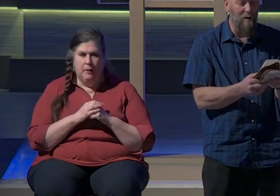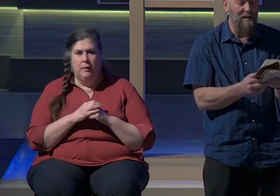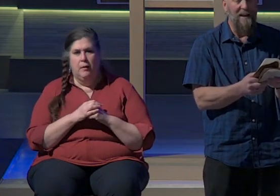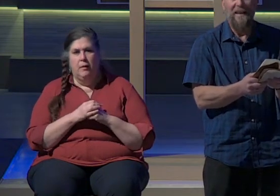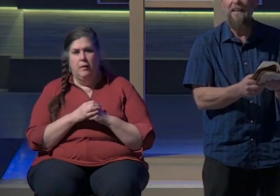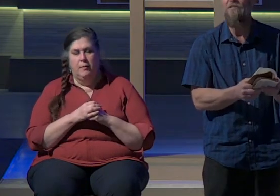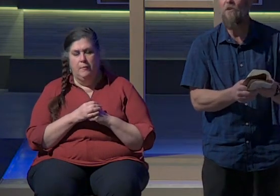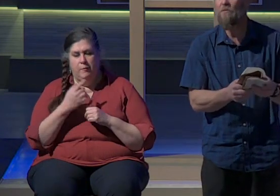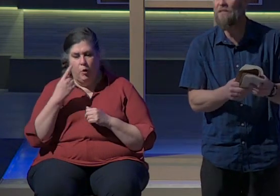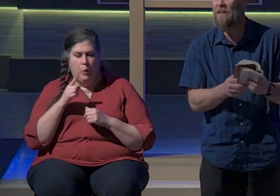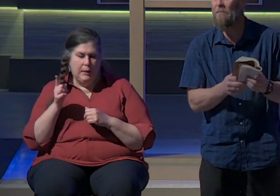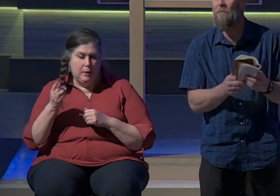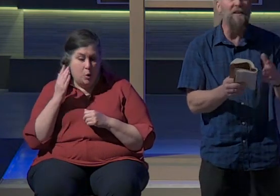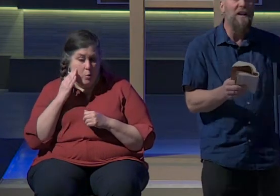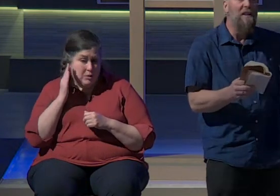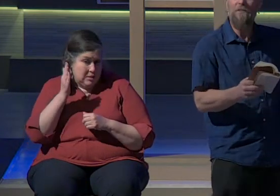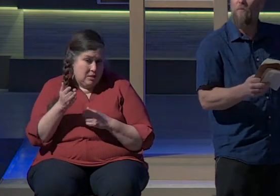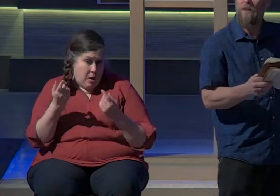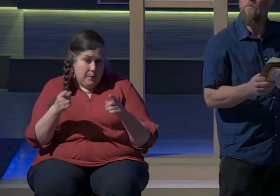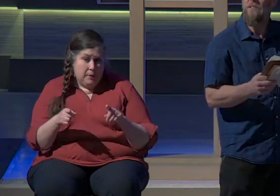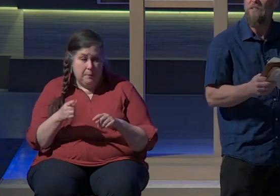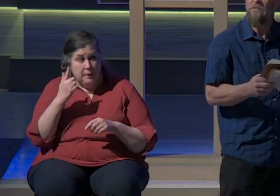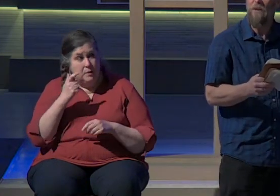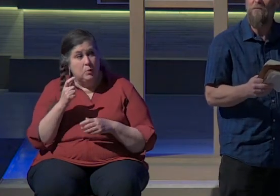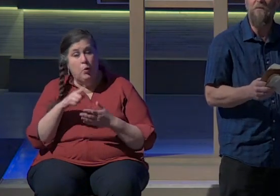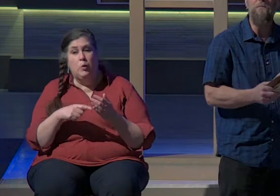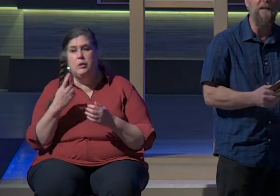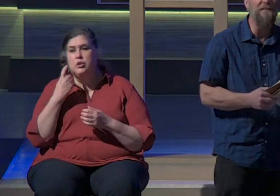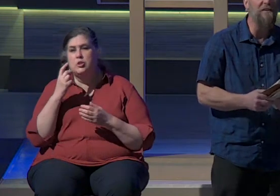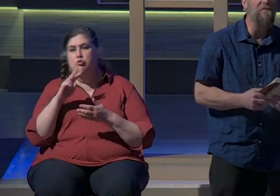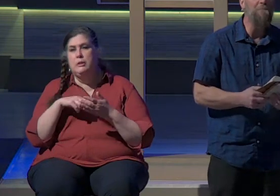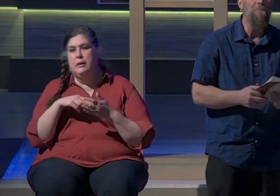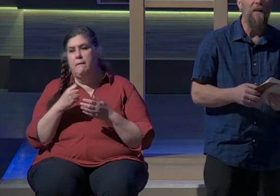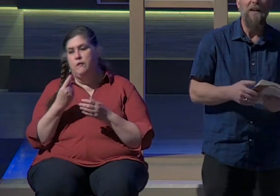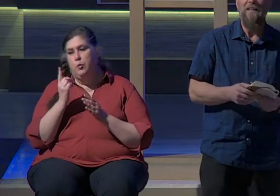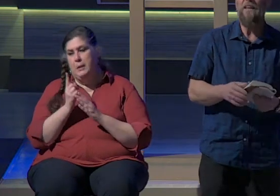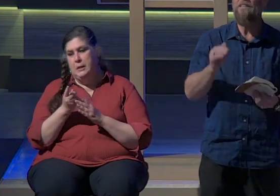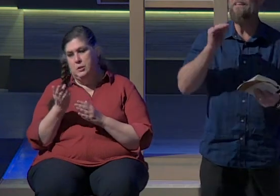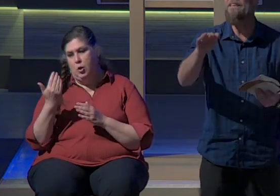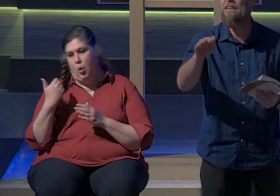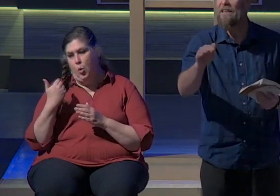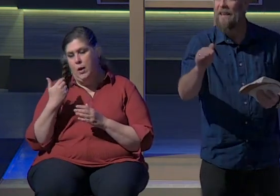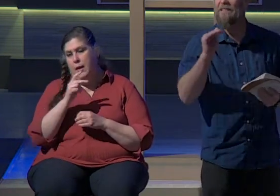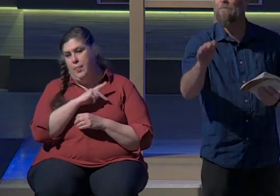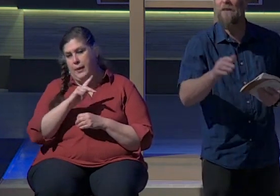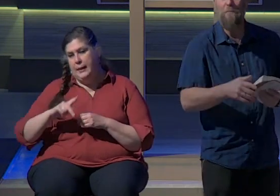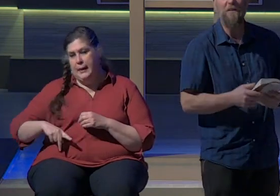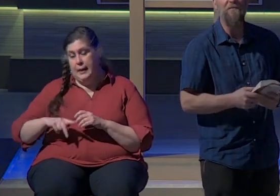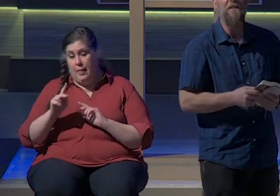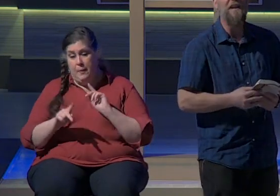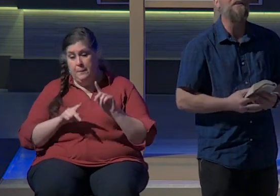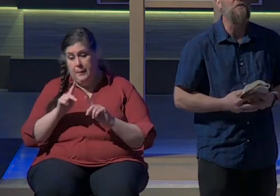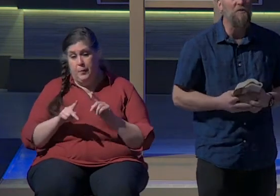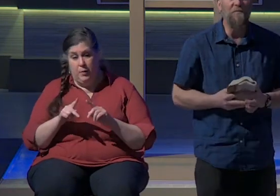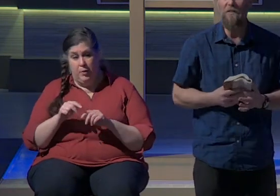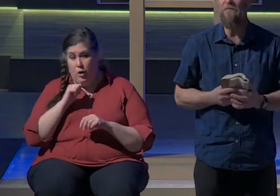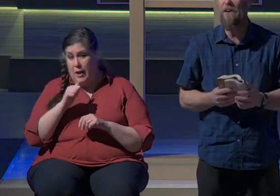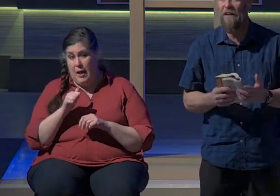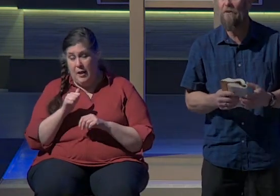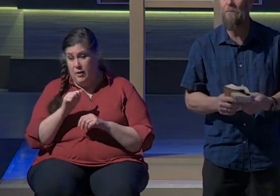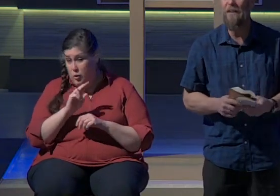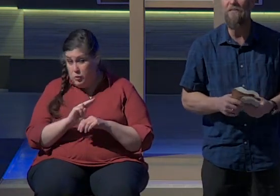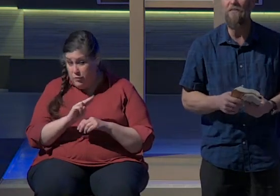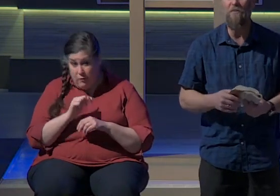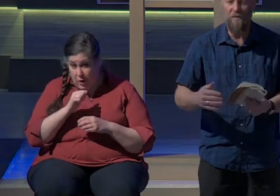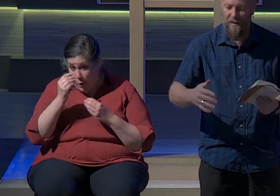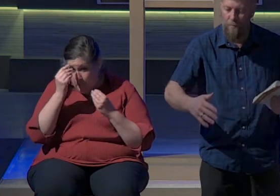of what he knows is coming. Because, look, what did we just read a few minutes ago? That the king and the people, if they are not useful, if they are